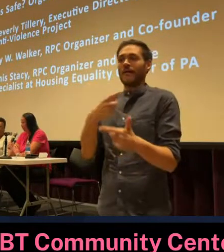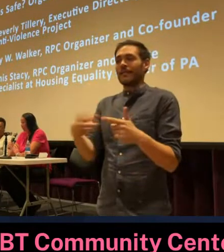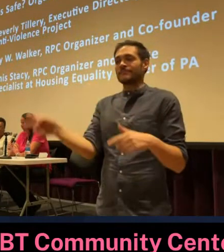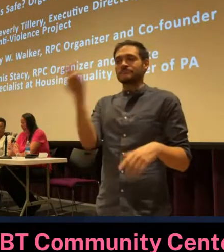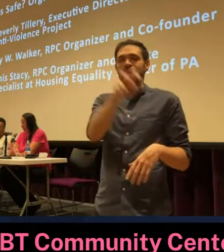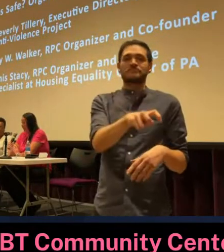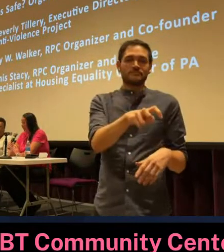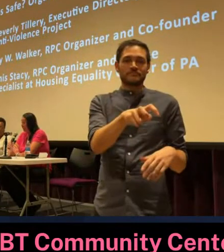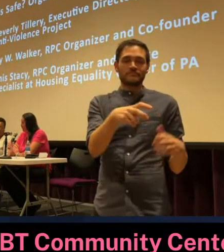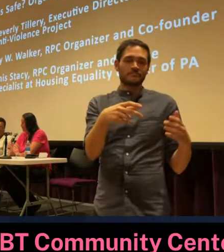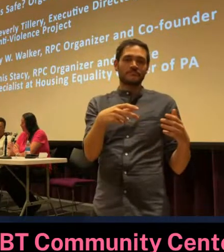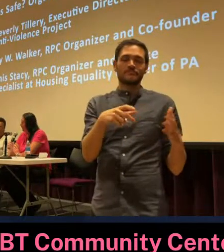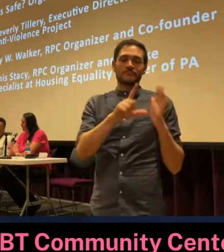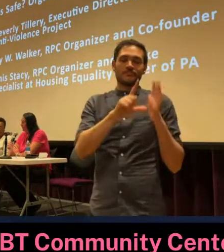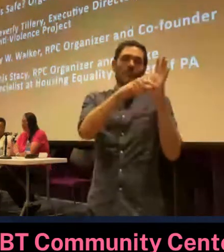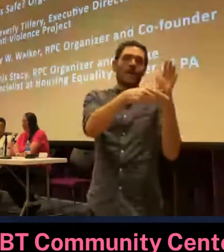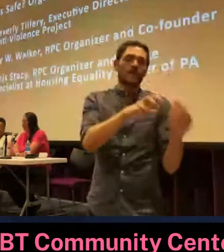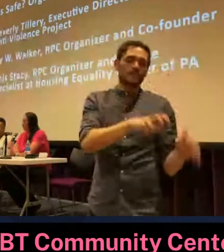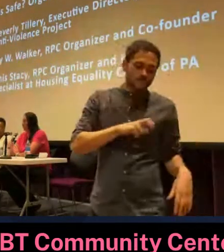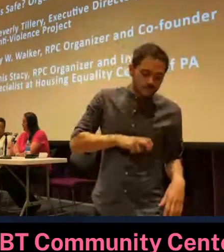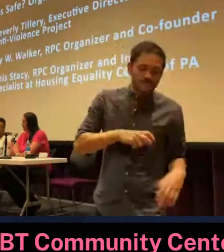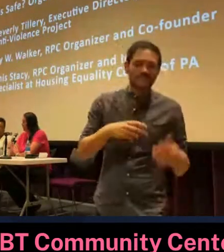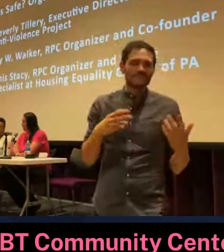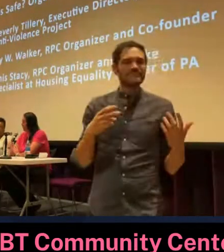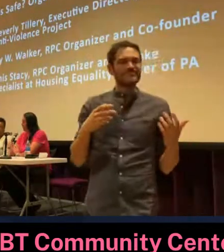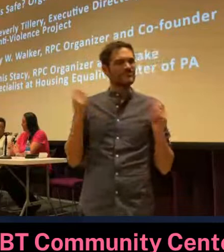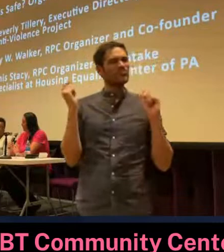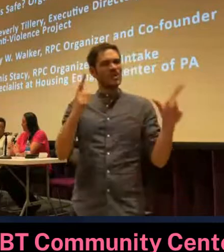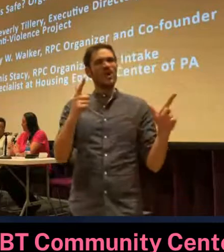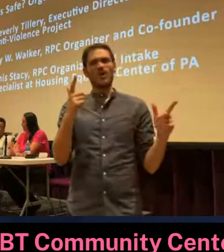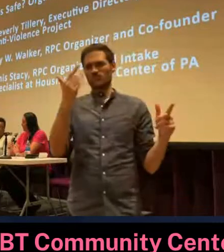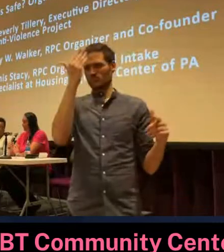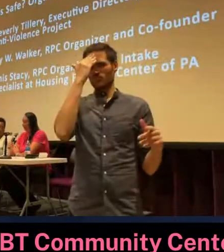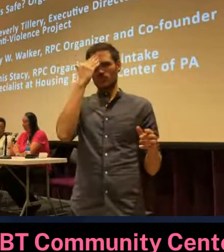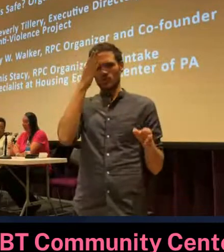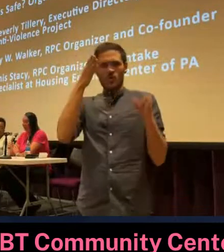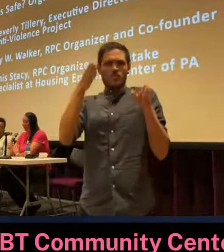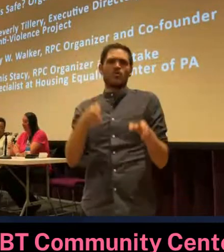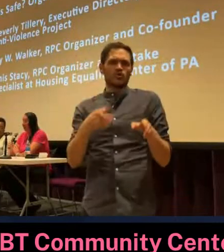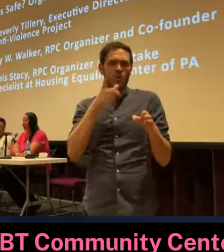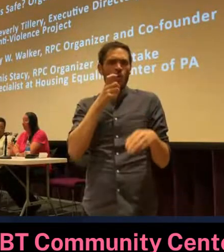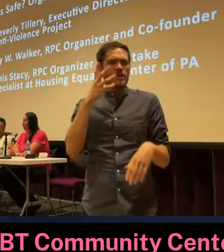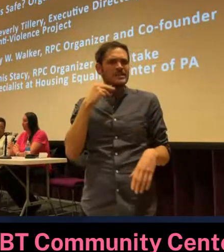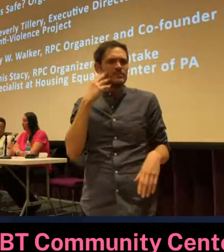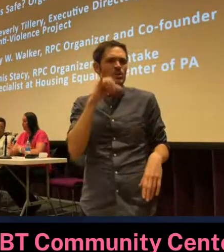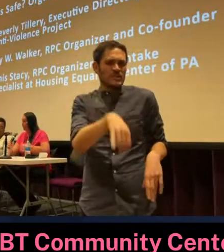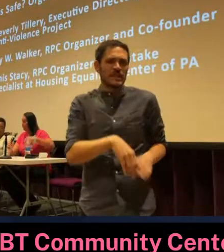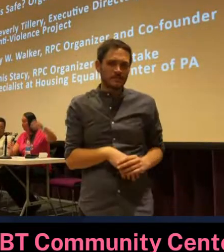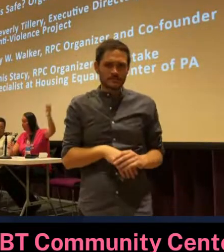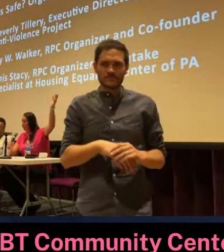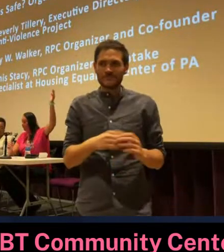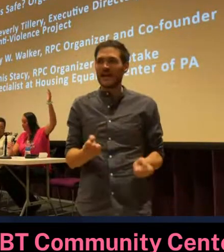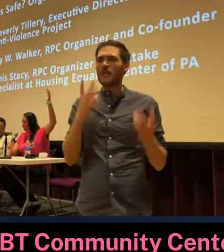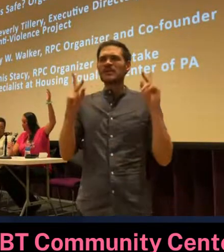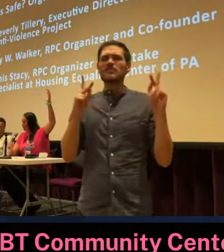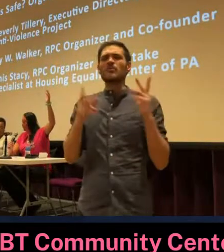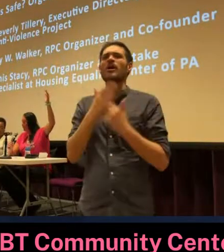right? We know people. How many people don't know somebody like that? How many people do? Raise your